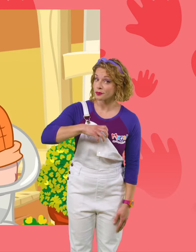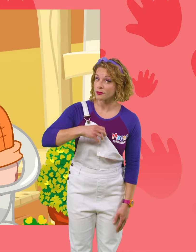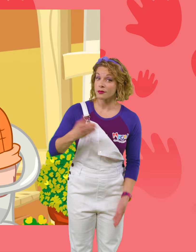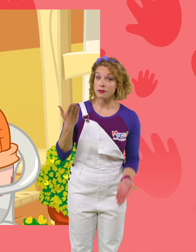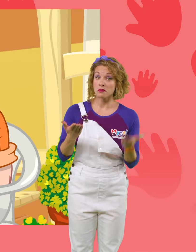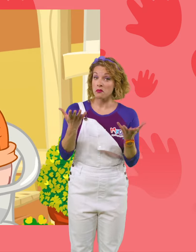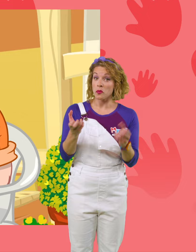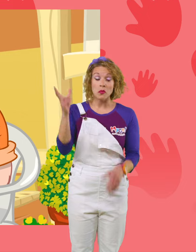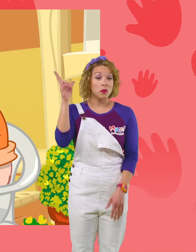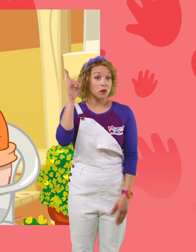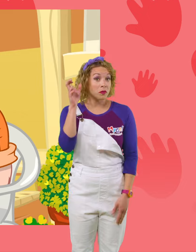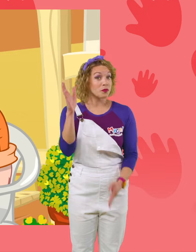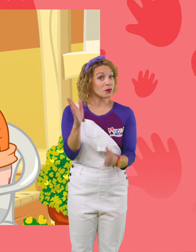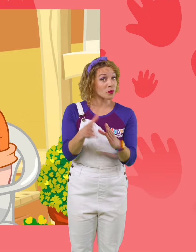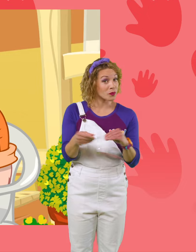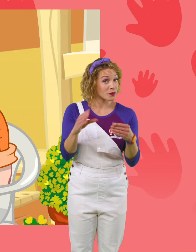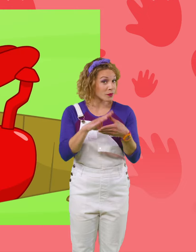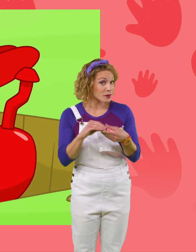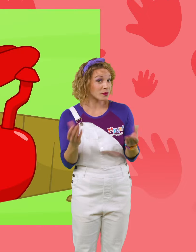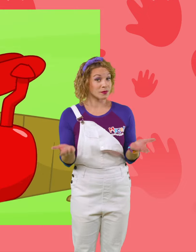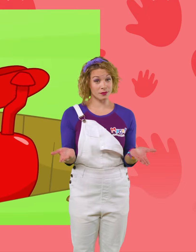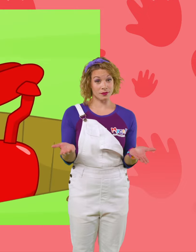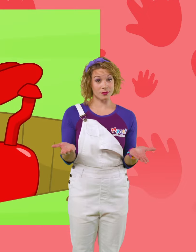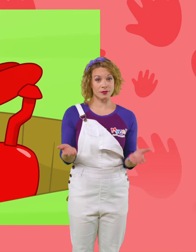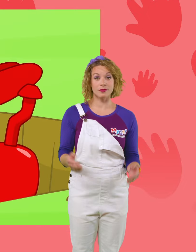Morphle, do you maybe want to hear a story?